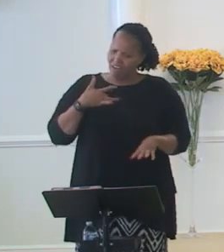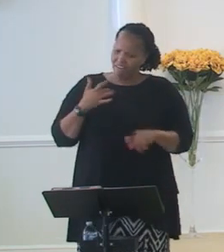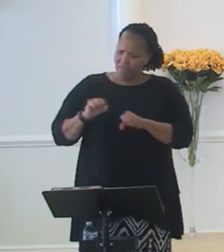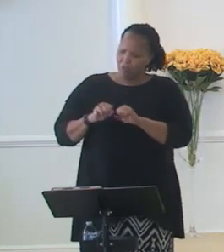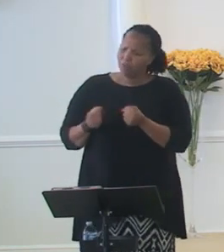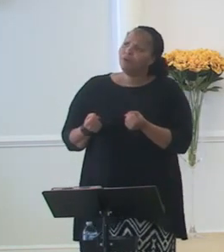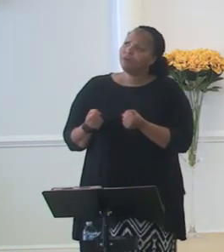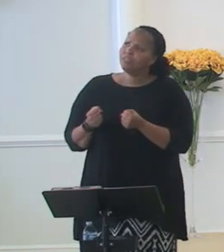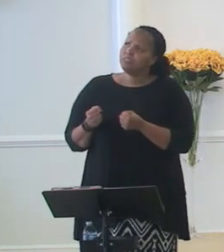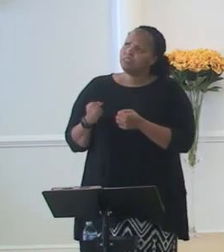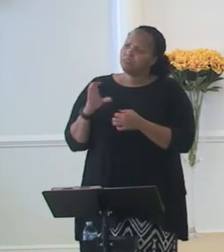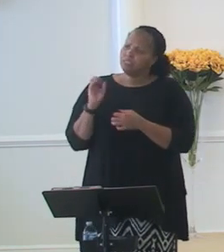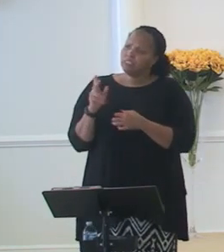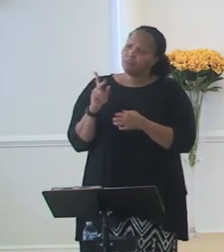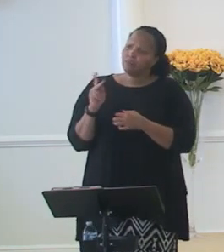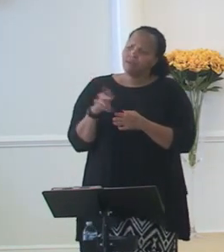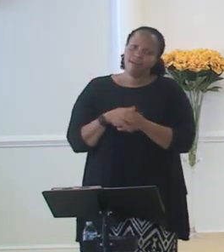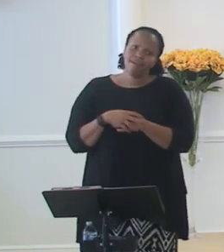virtue.